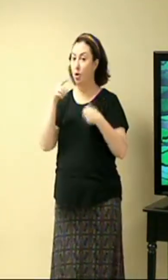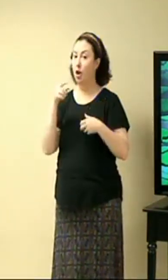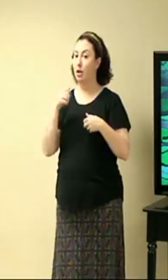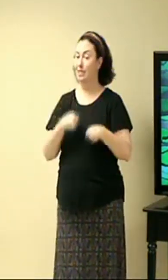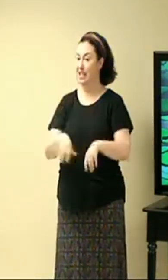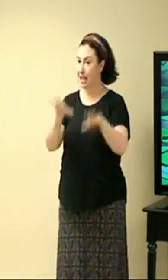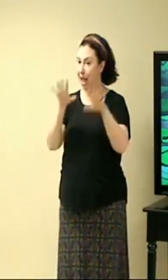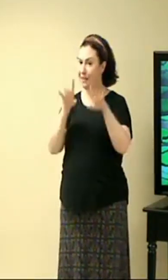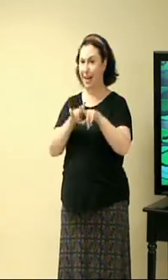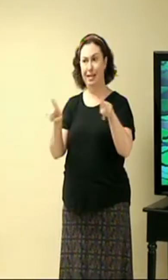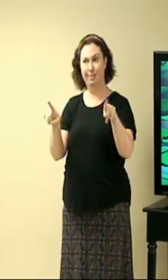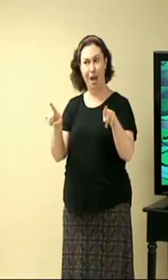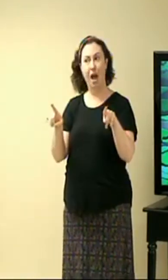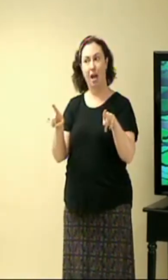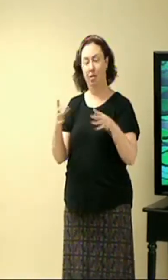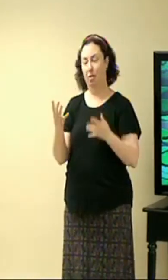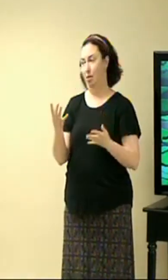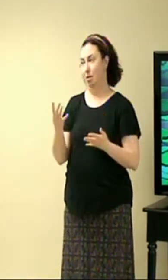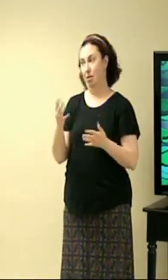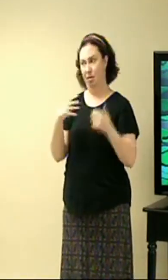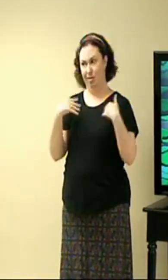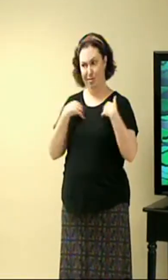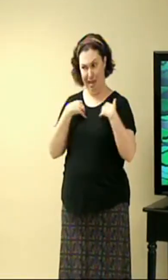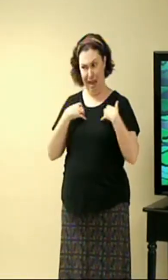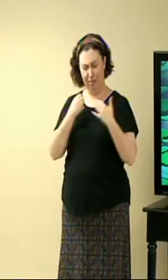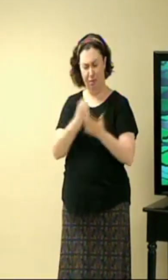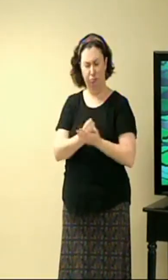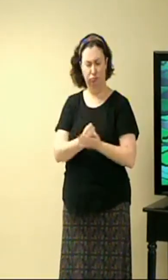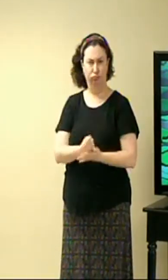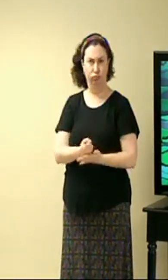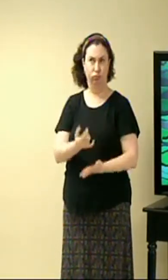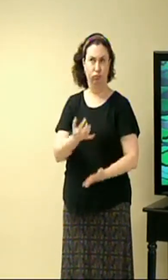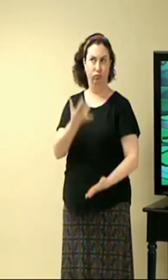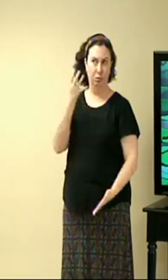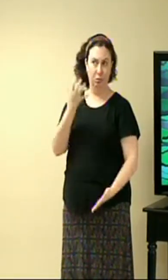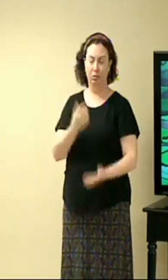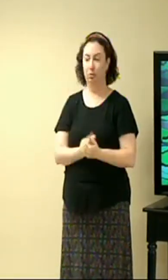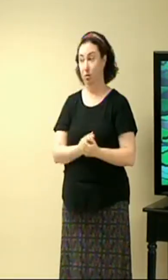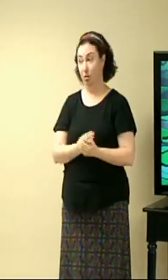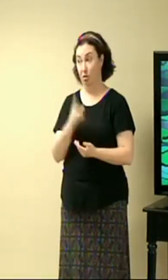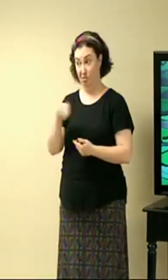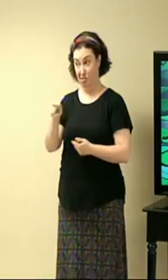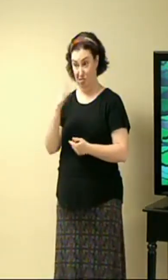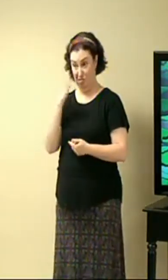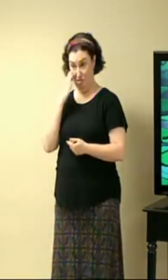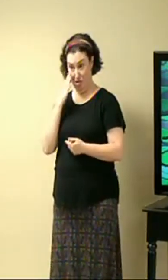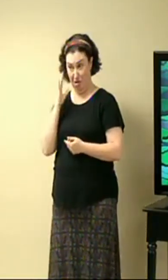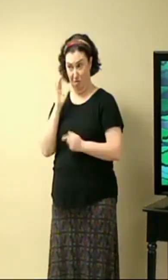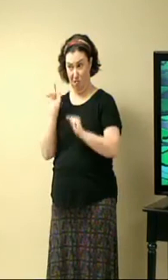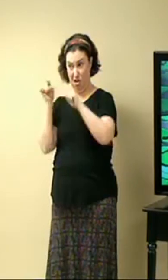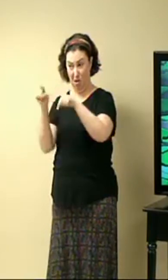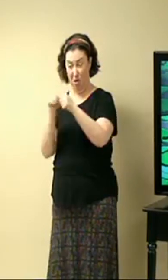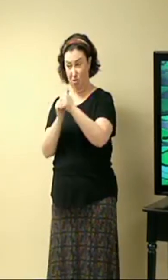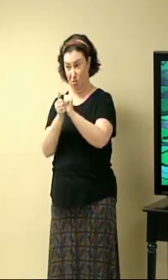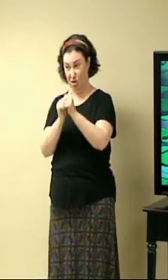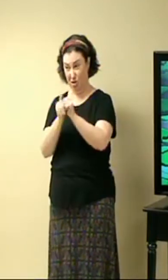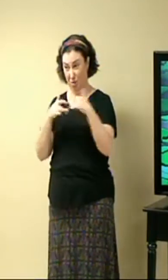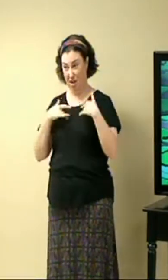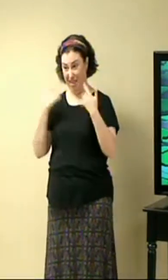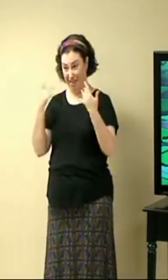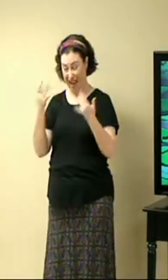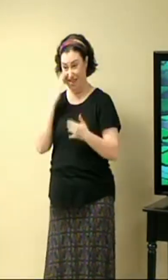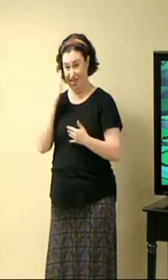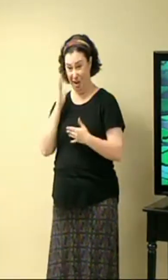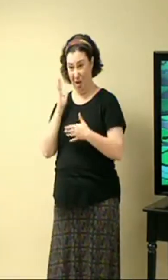are marked up at incredible rates. Now, if you've ever been to a sporting event, you know the annoying people, I call them annoying, that walk